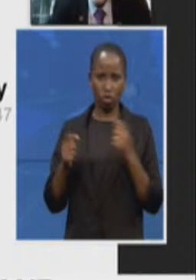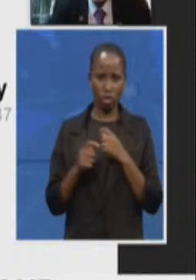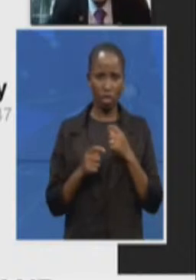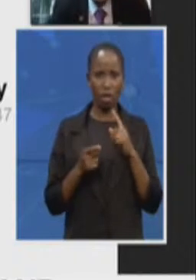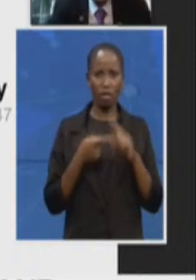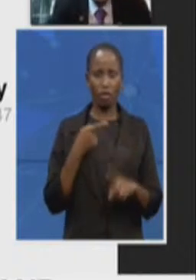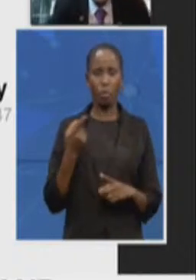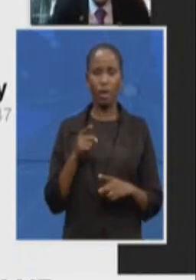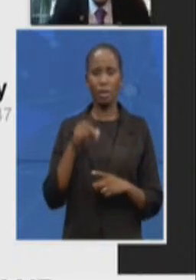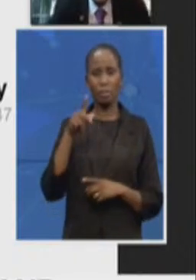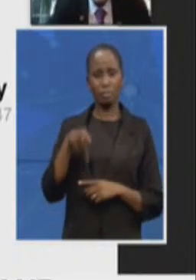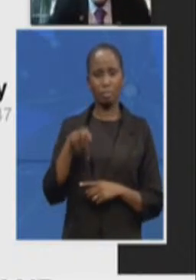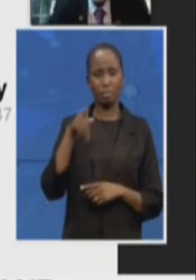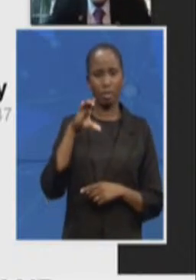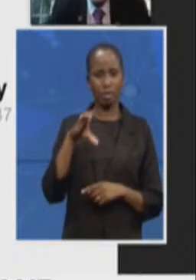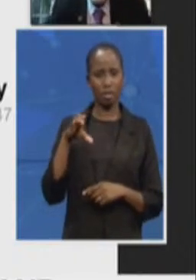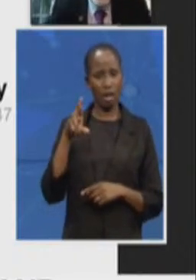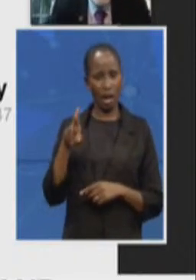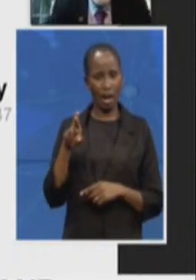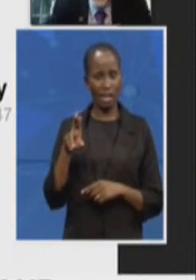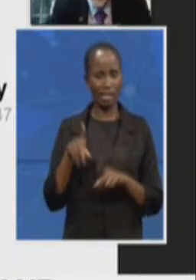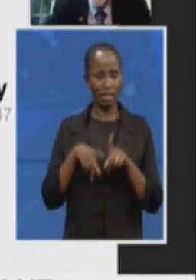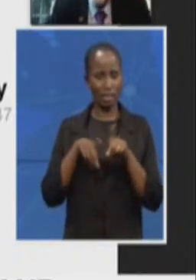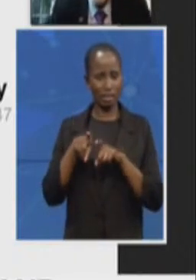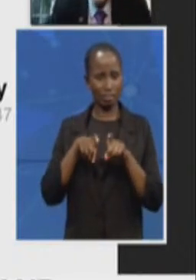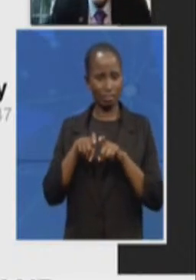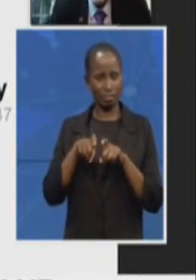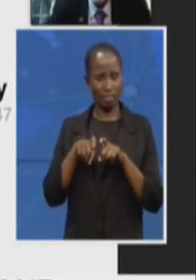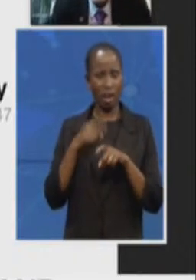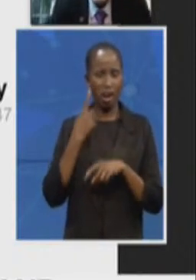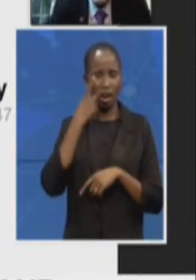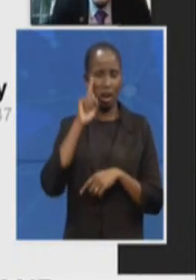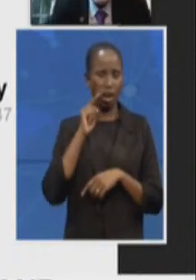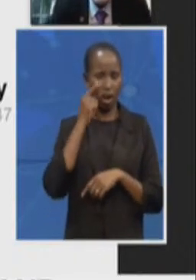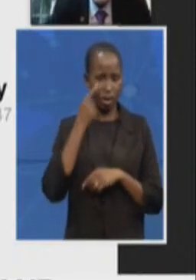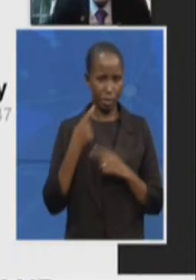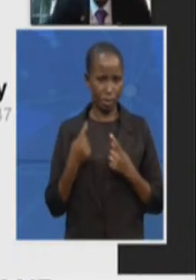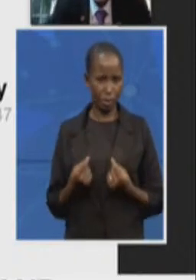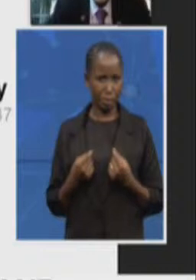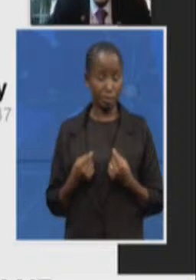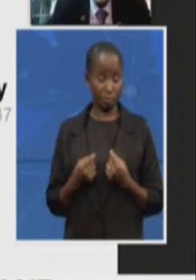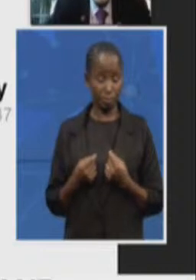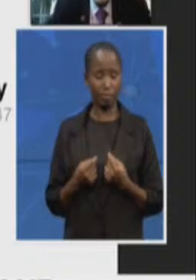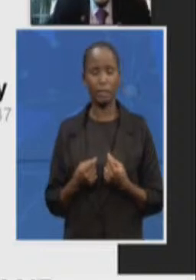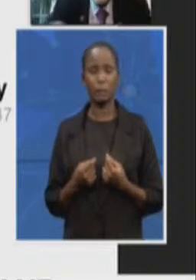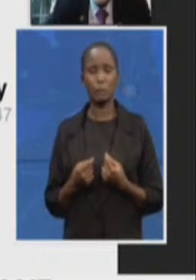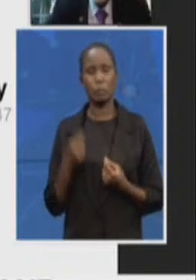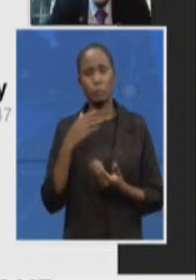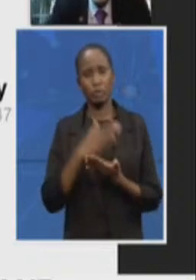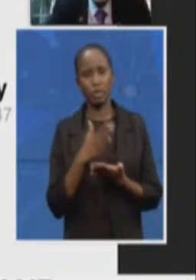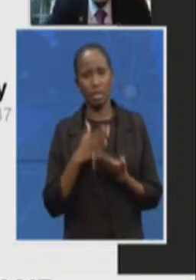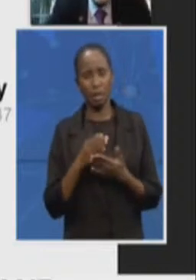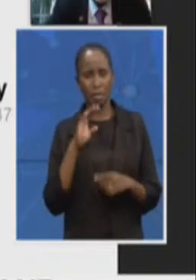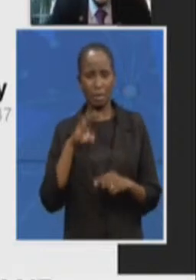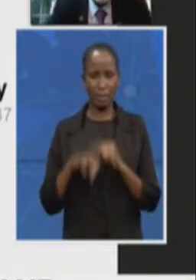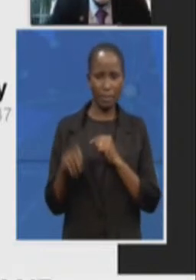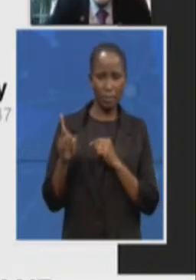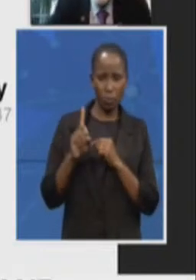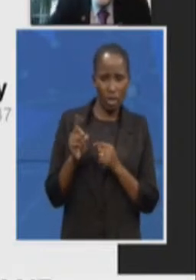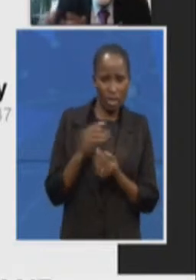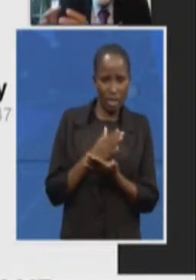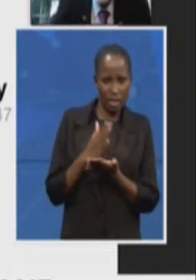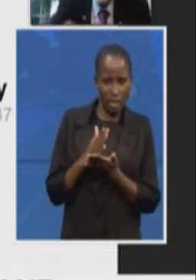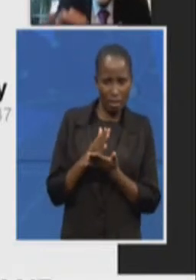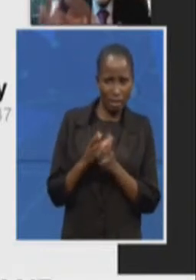marker that helps us identify it. We know that some of the mutations we see in this particular variant are also in the Delta